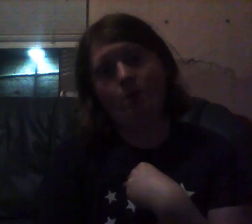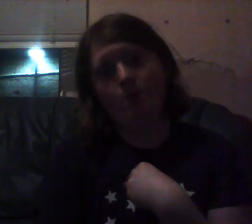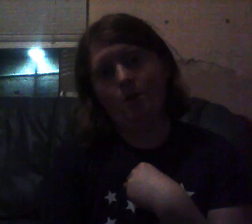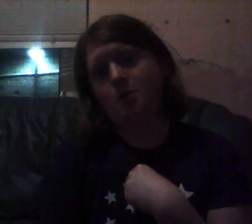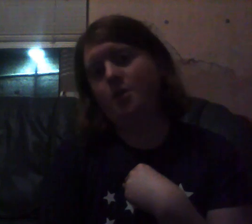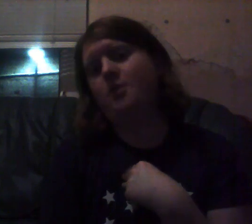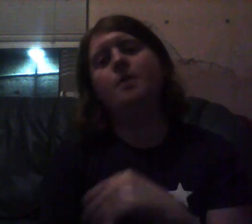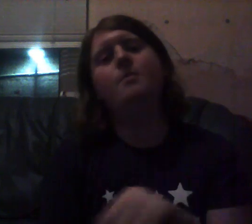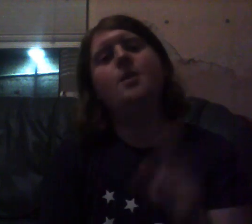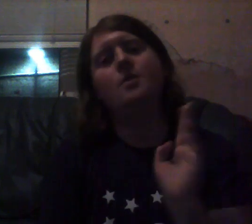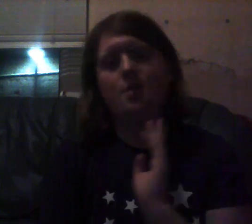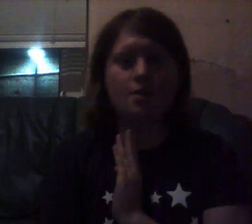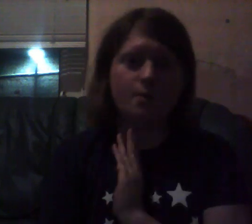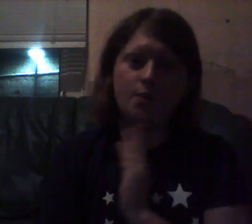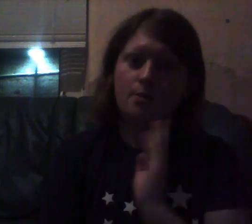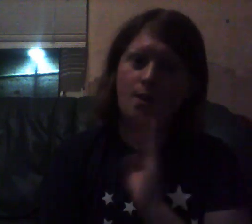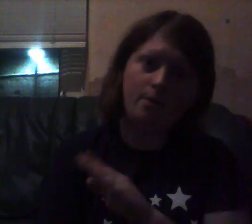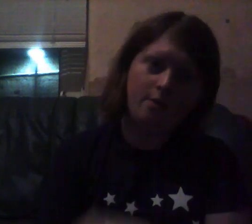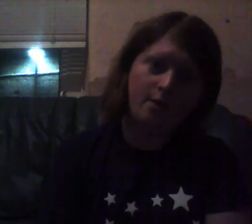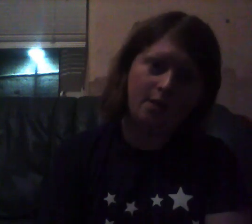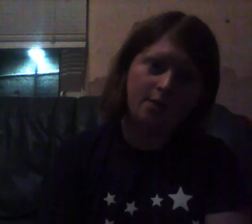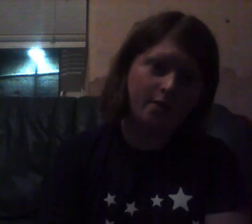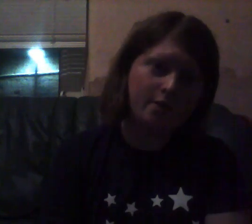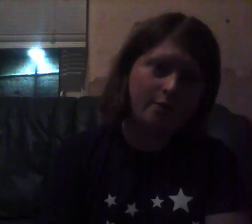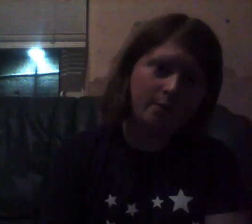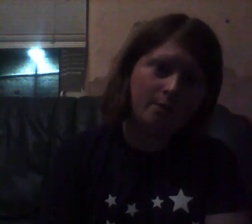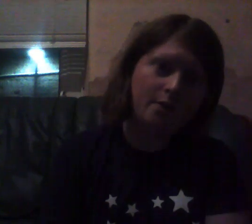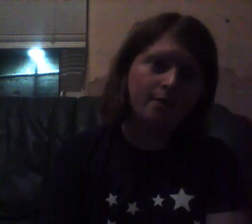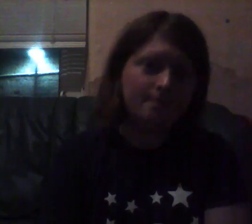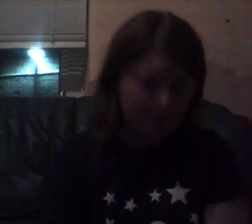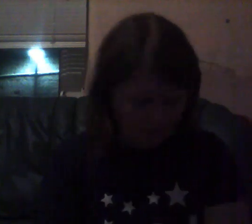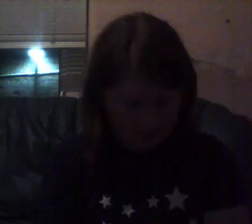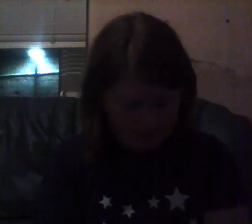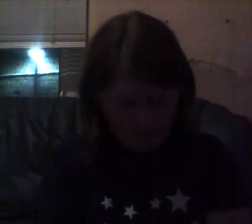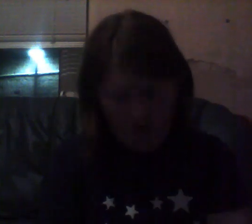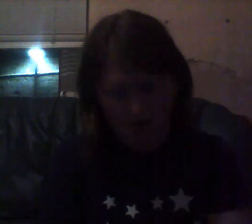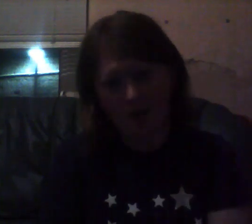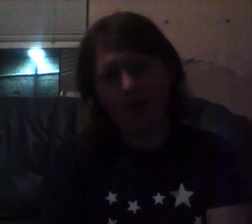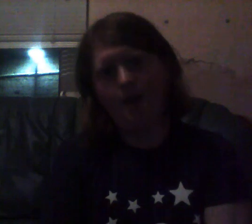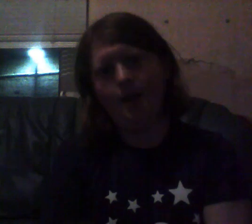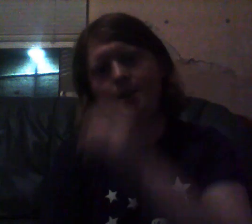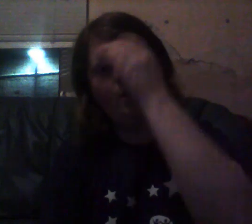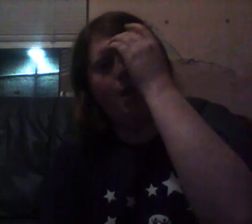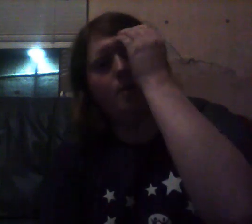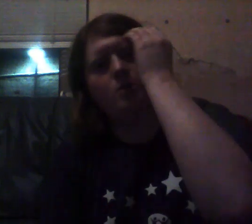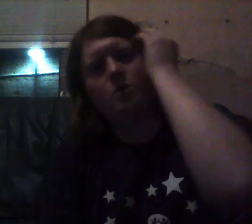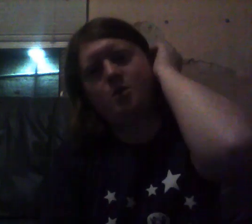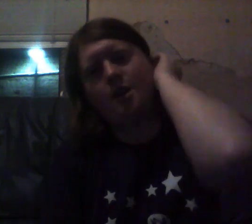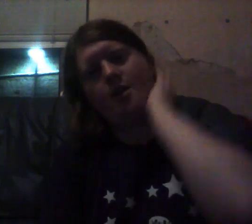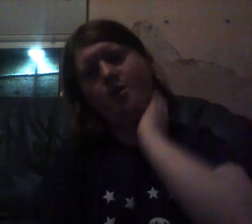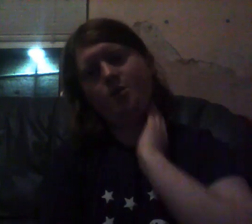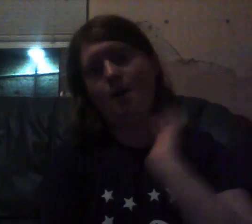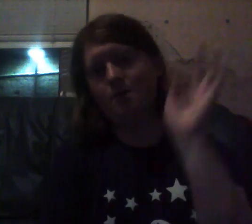of your stories, then please consider supporting me on Patreon, links in the description. And if you like books, you should check out Angel's Amazon